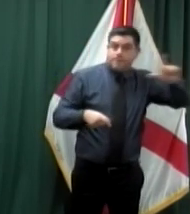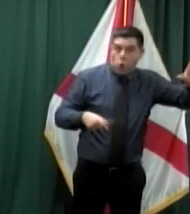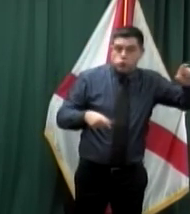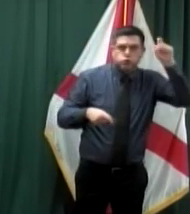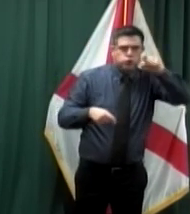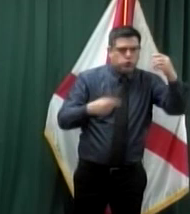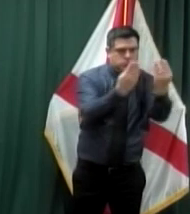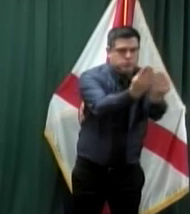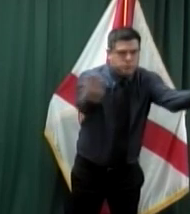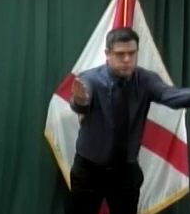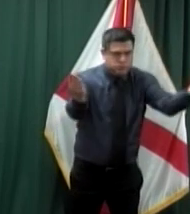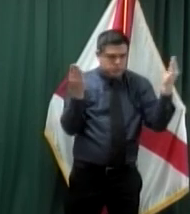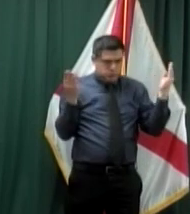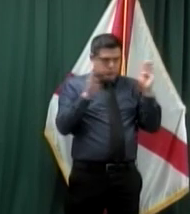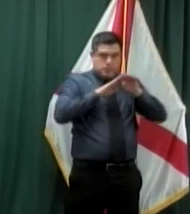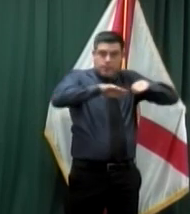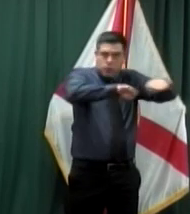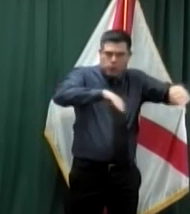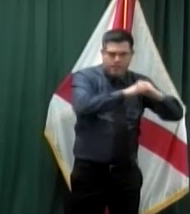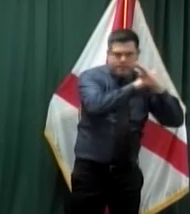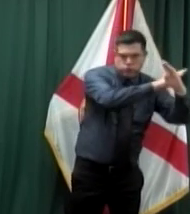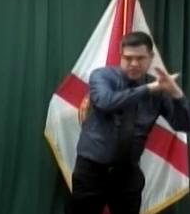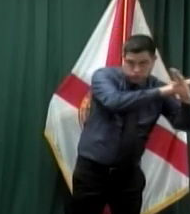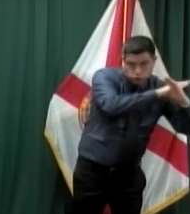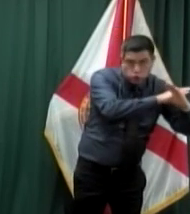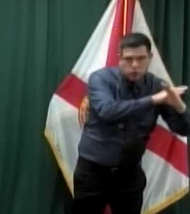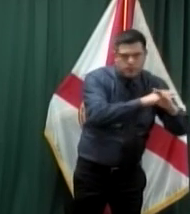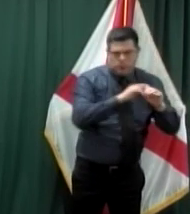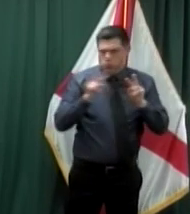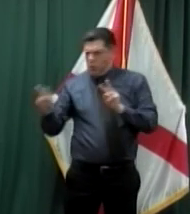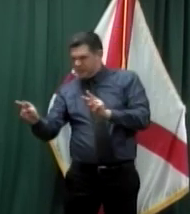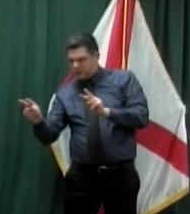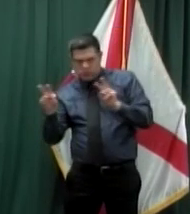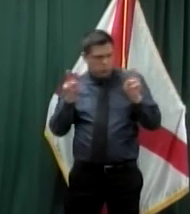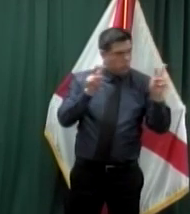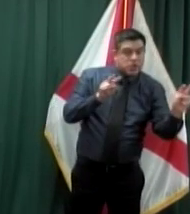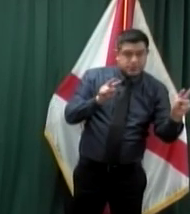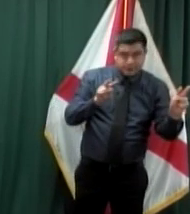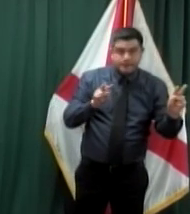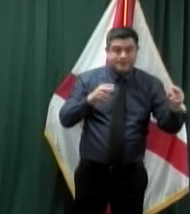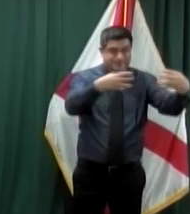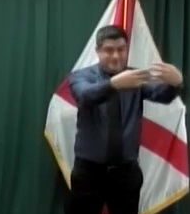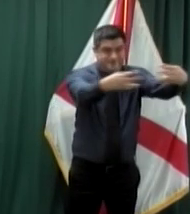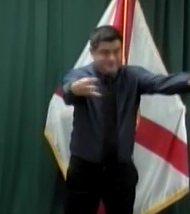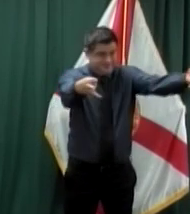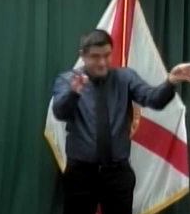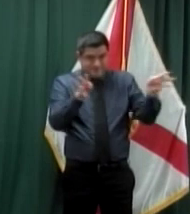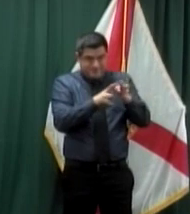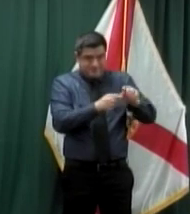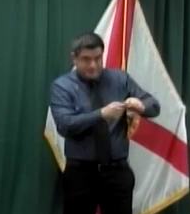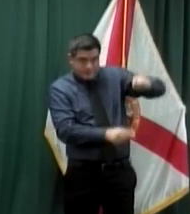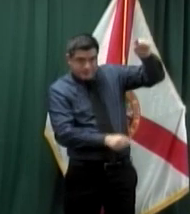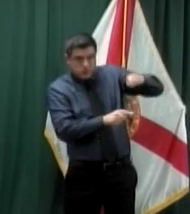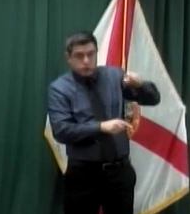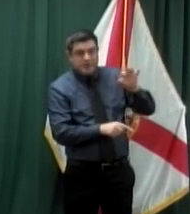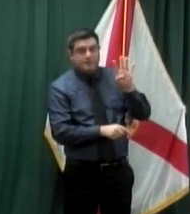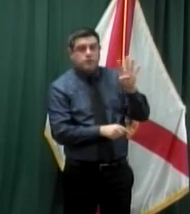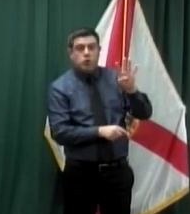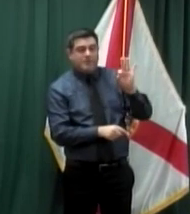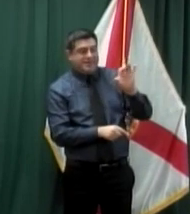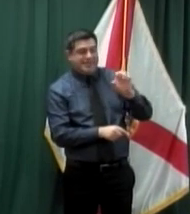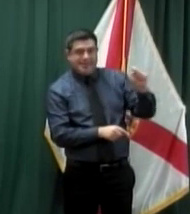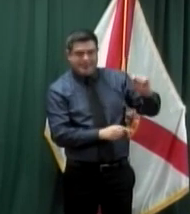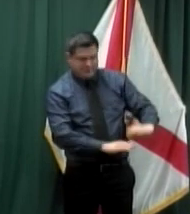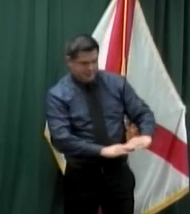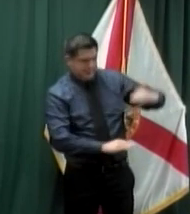Fence off all pool areas with at least a 4-foot high fence. Make life jackets available around natural bodies of